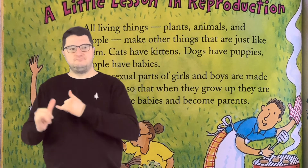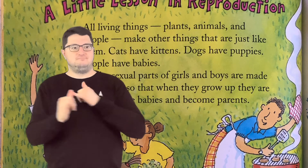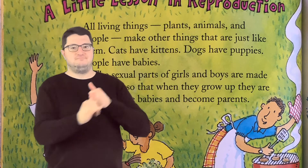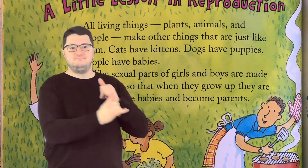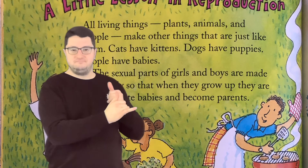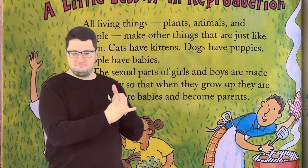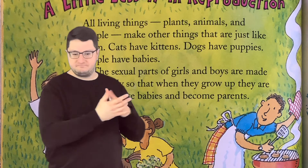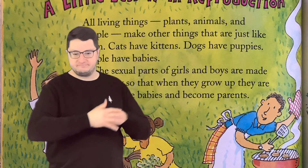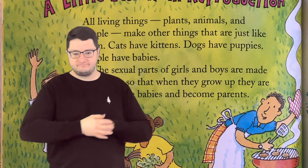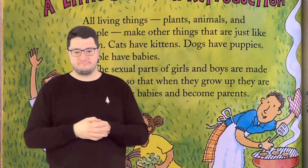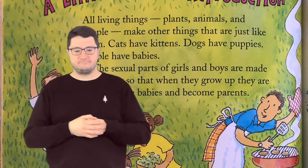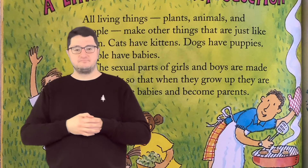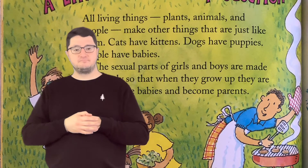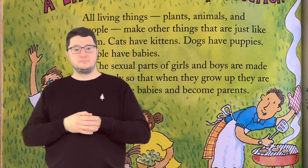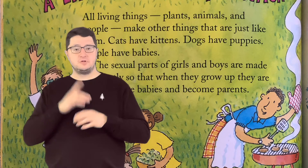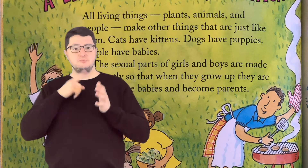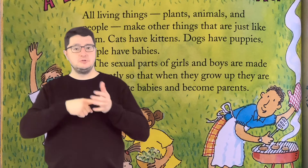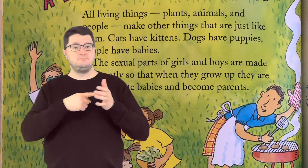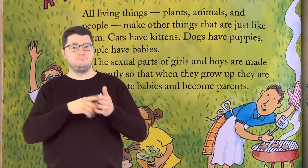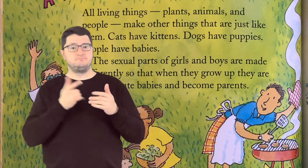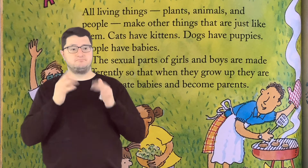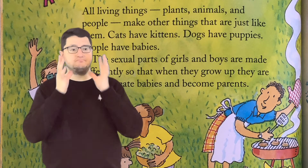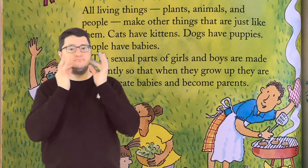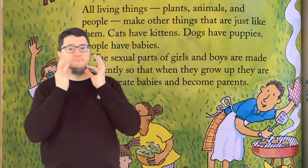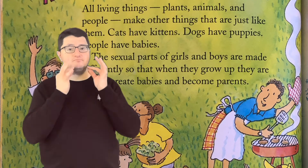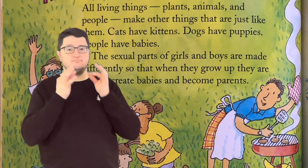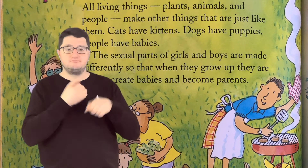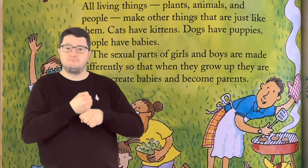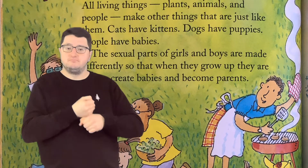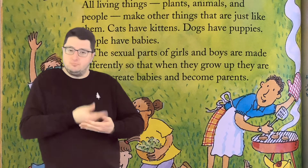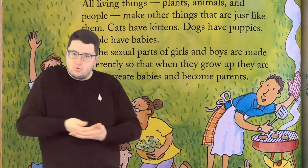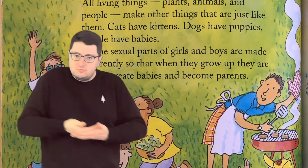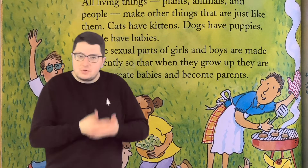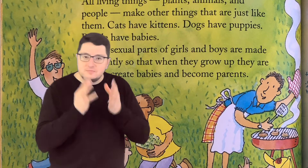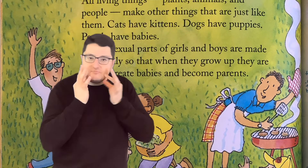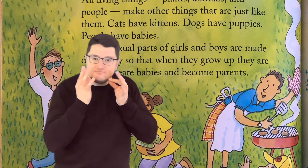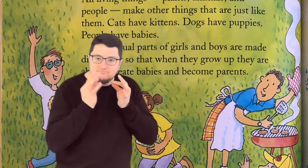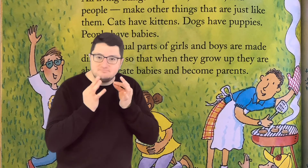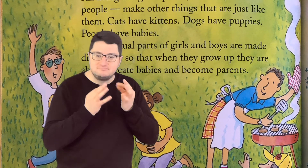Cats have kittens. Dogs have puppies. People have babies.